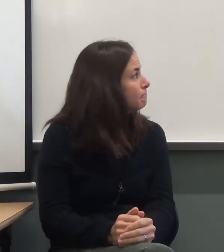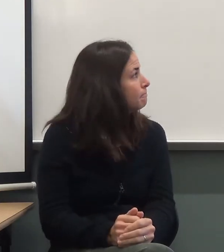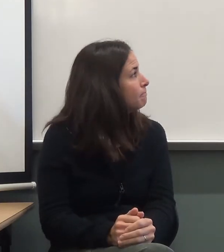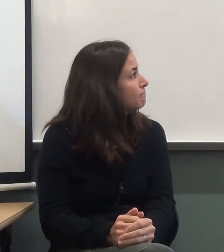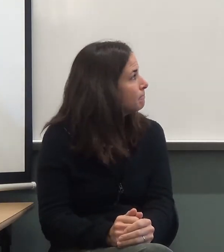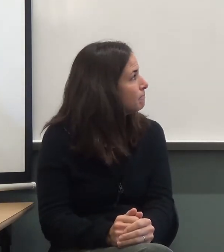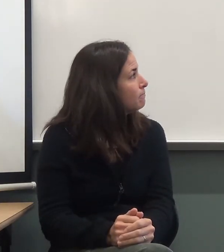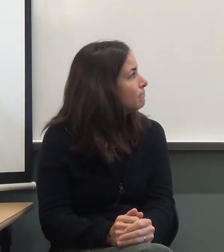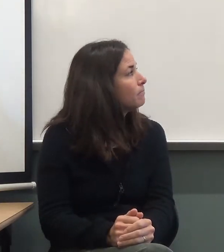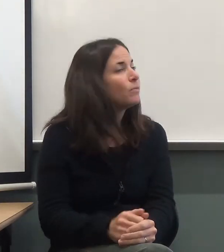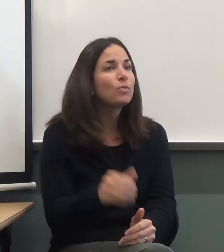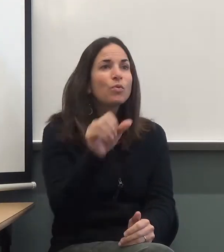and choice